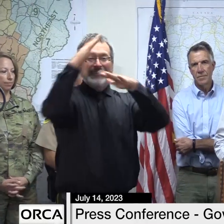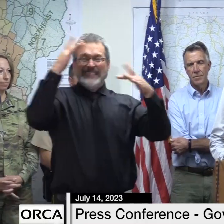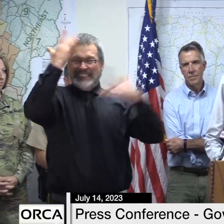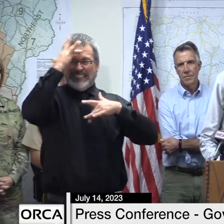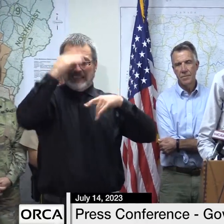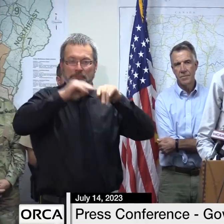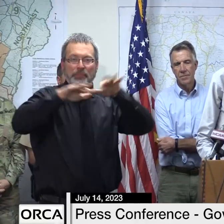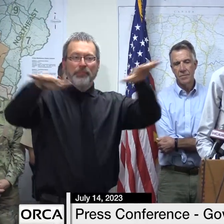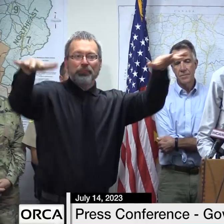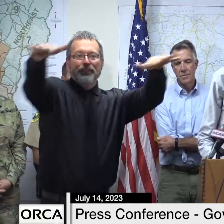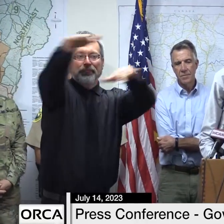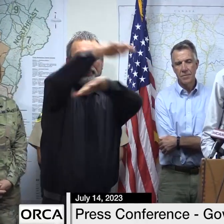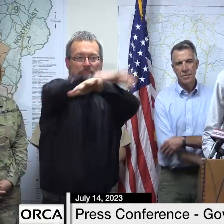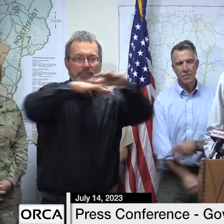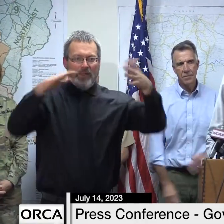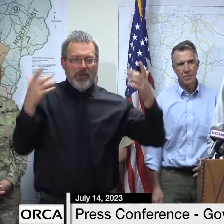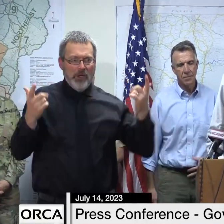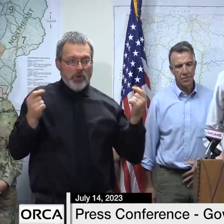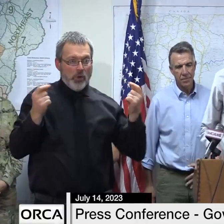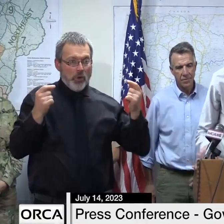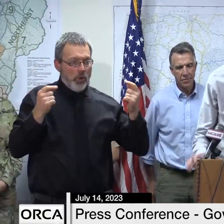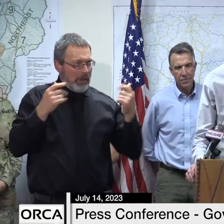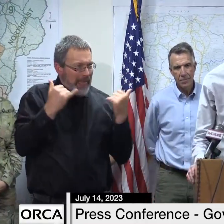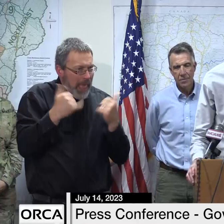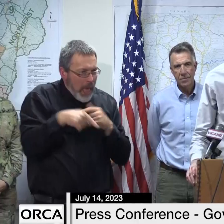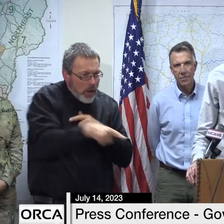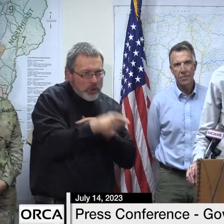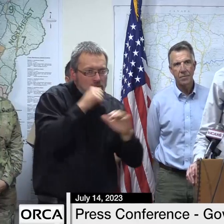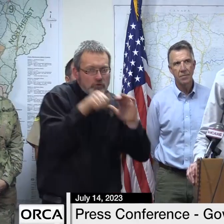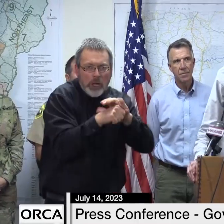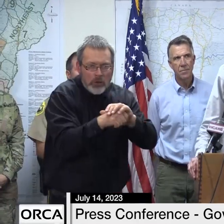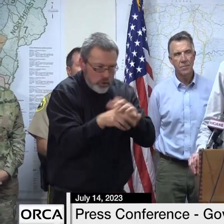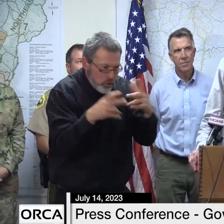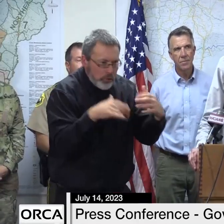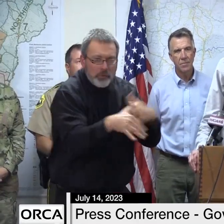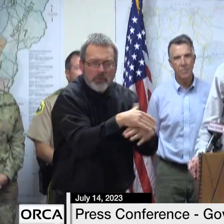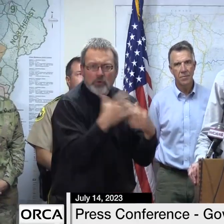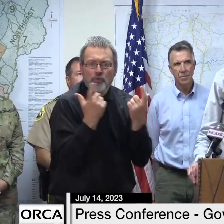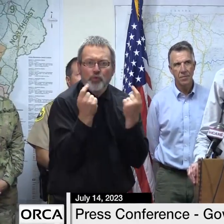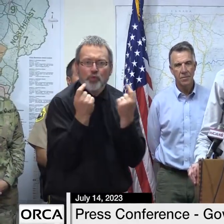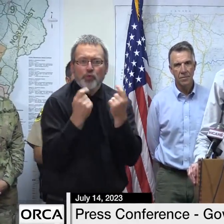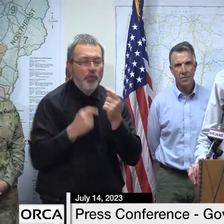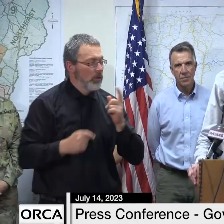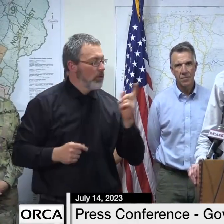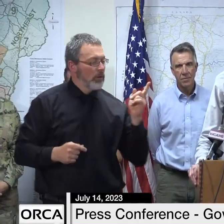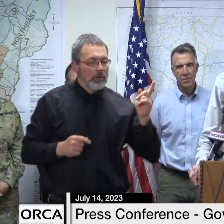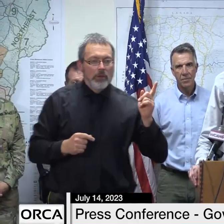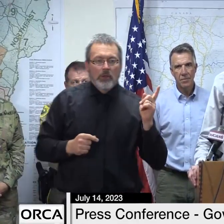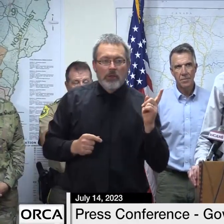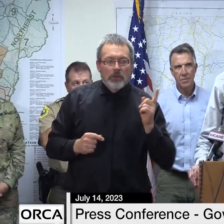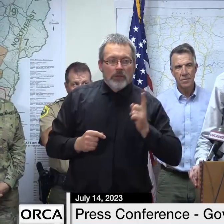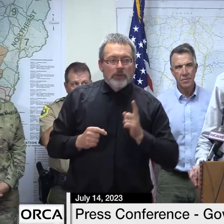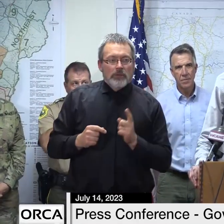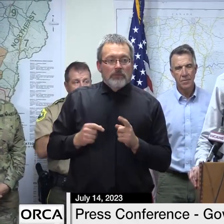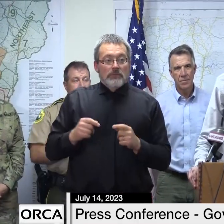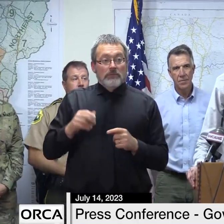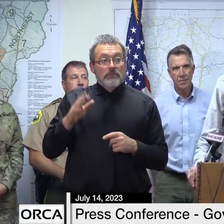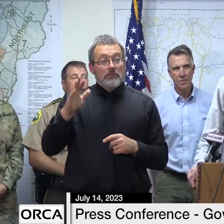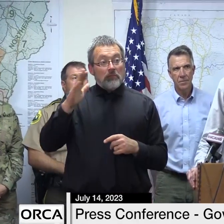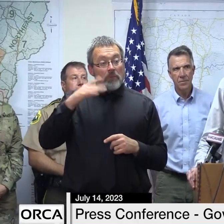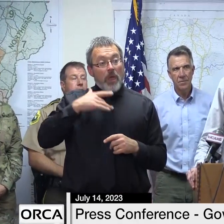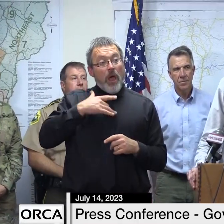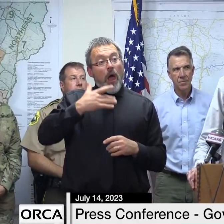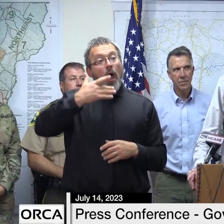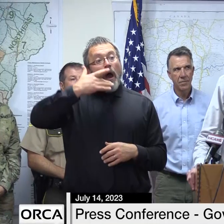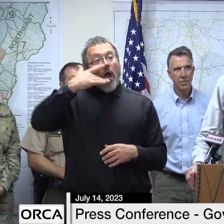tight proximity. Yeah, fortunately, respiratory infections are less common in the summer. So most